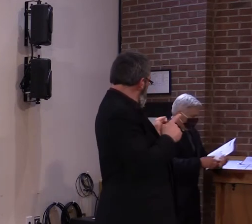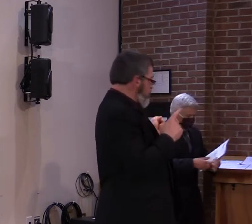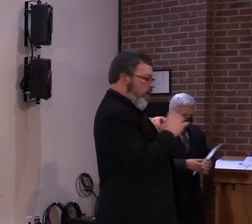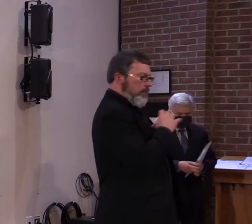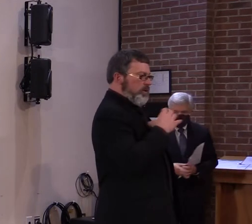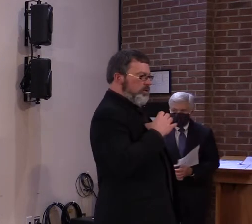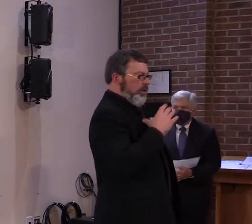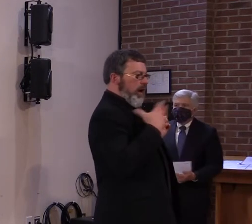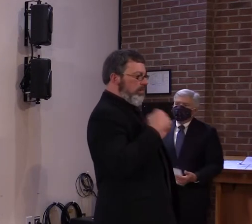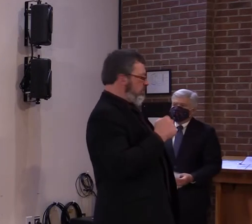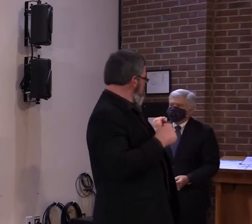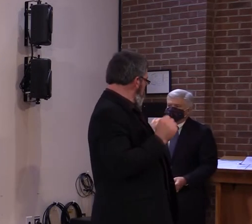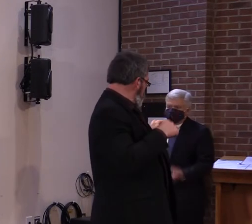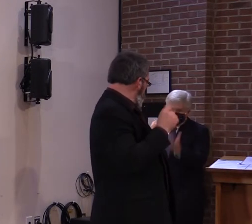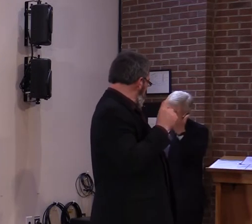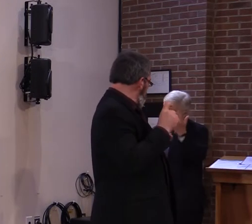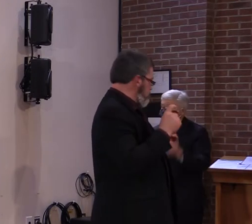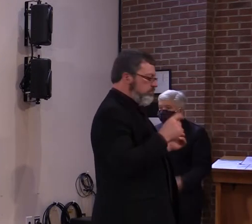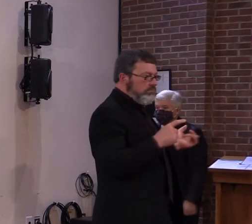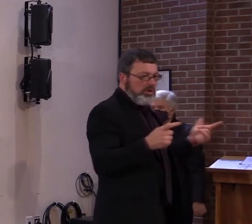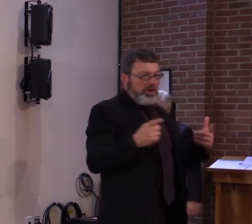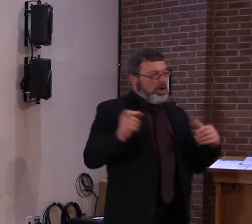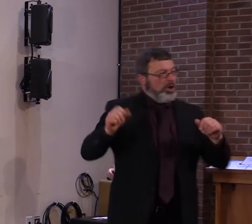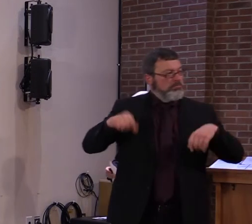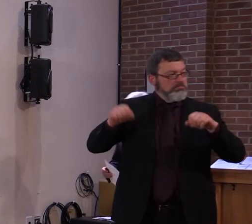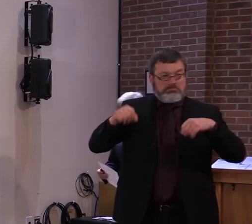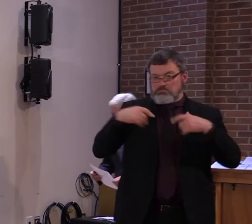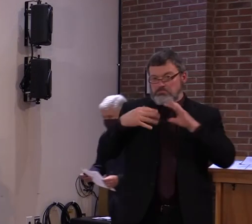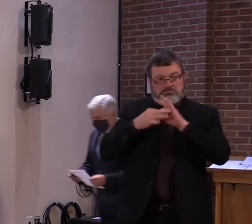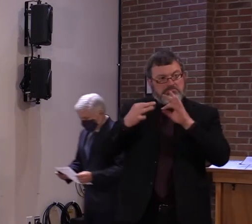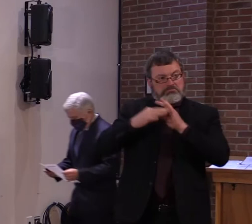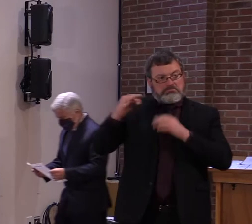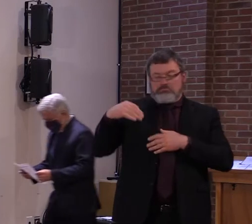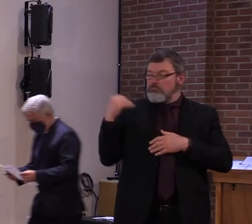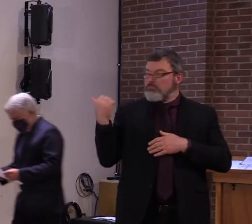has anything you want to add to that to maybe give some numbers.